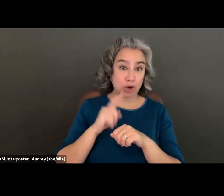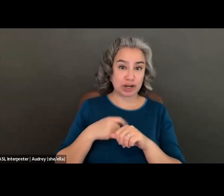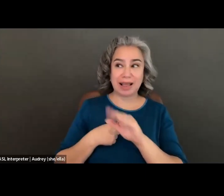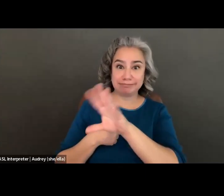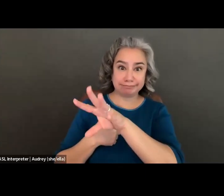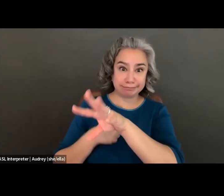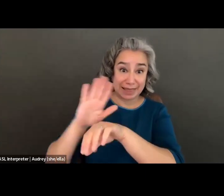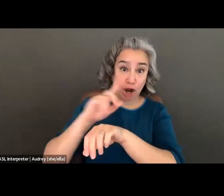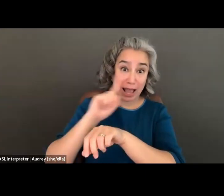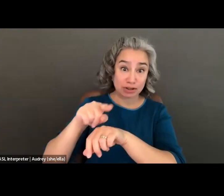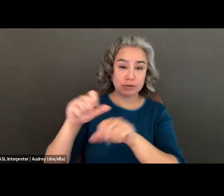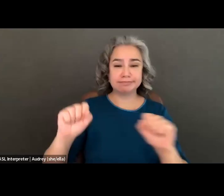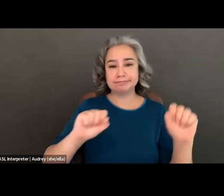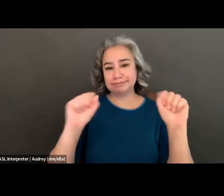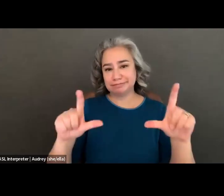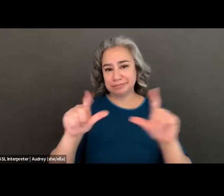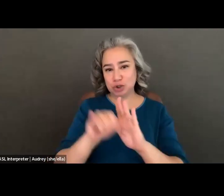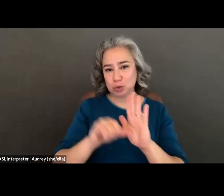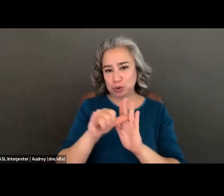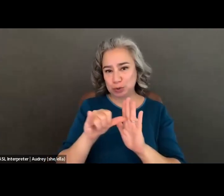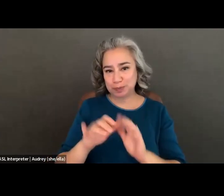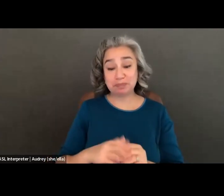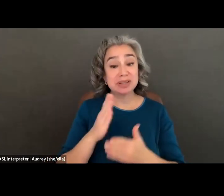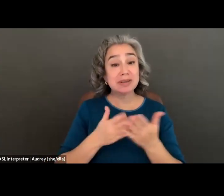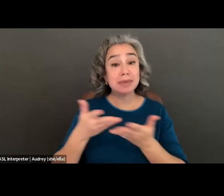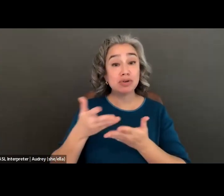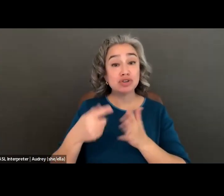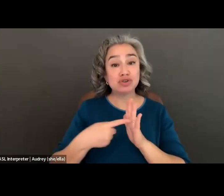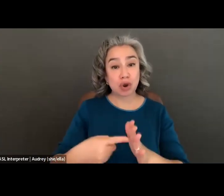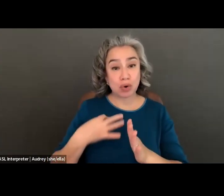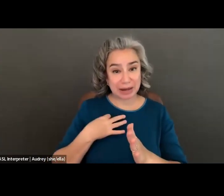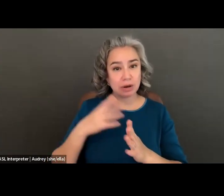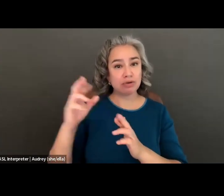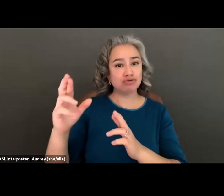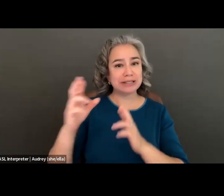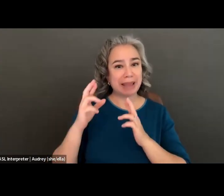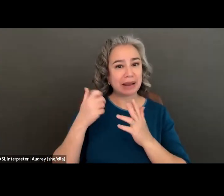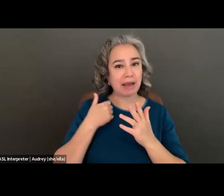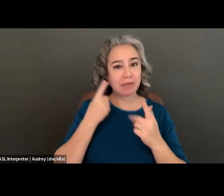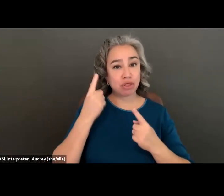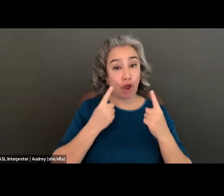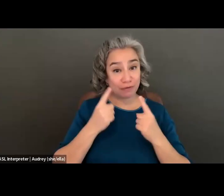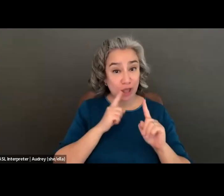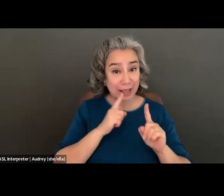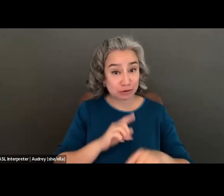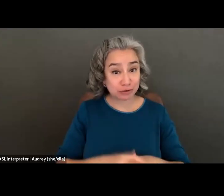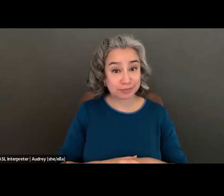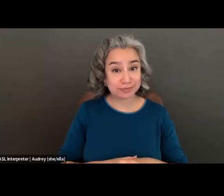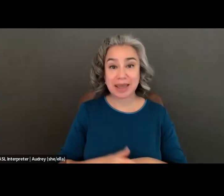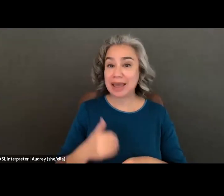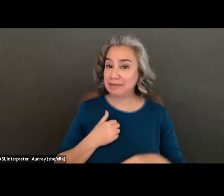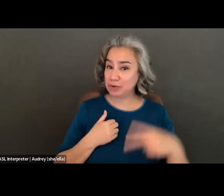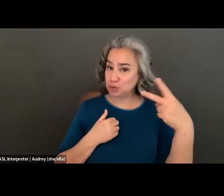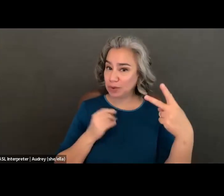my YouTube channel. Some of the interactions showed that the candidates showed me respect and had thoughtful answers. Here are